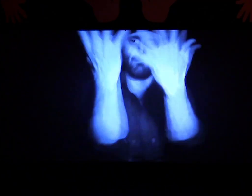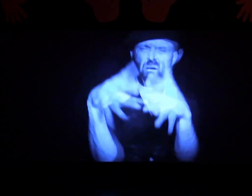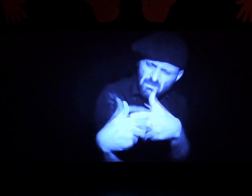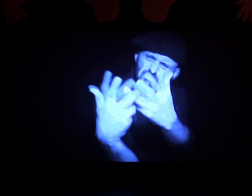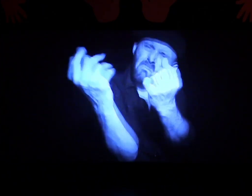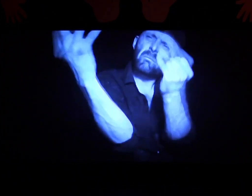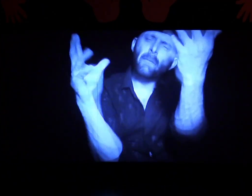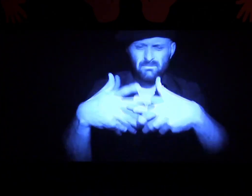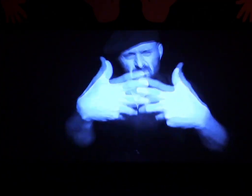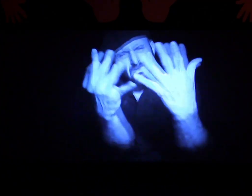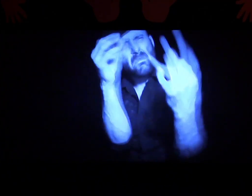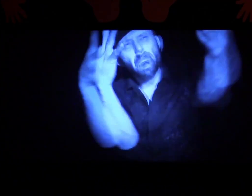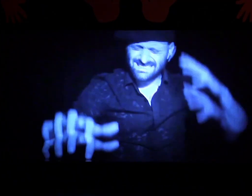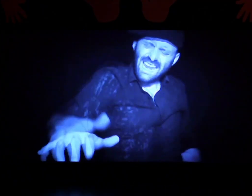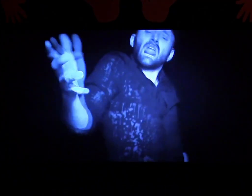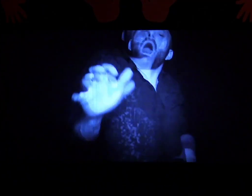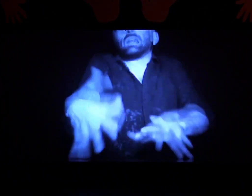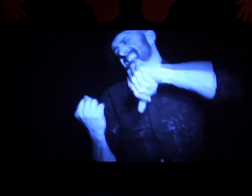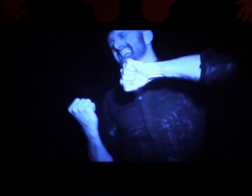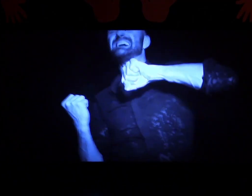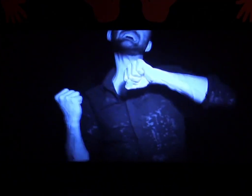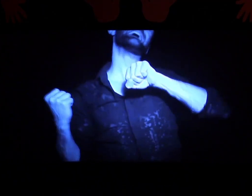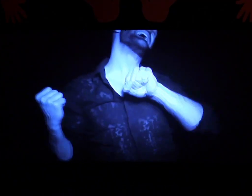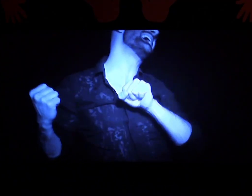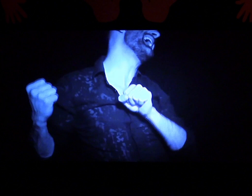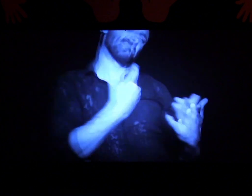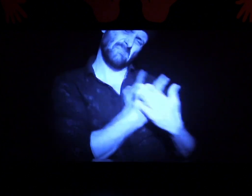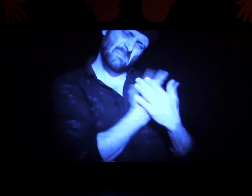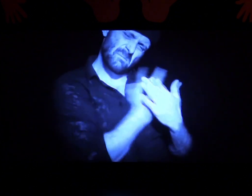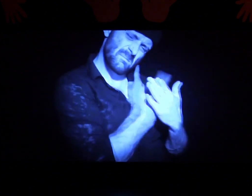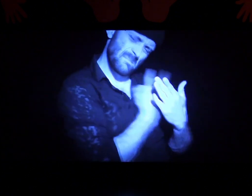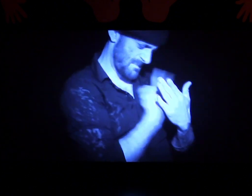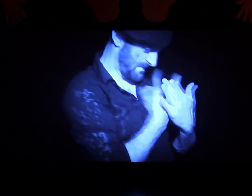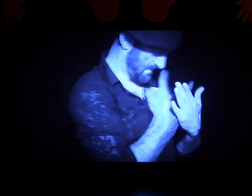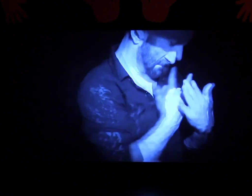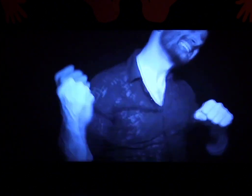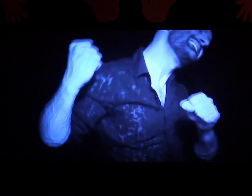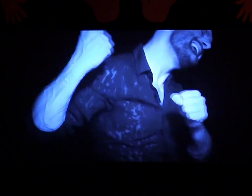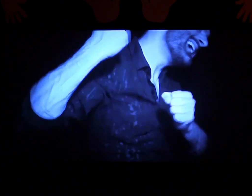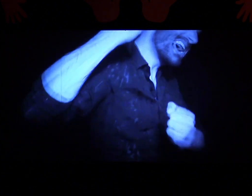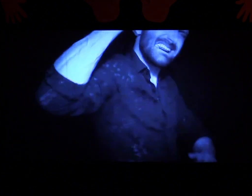stolen time. Endless minutes, endless hours, bursting springs, busting springs, taking back and taking back in.